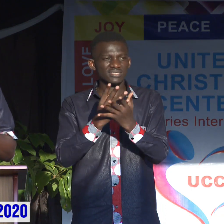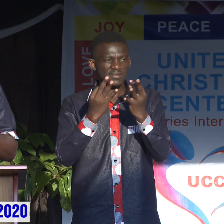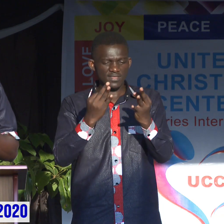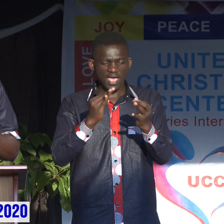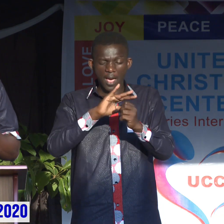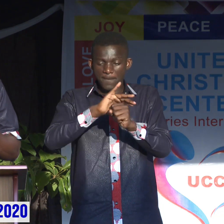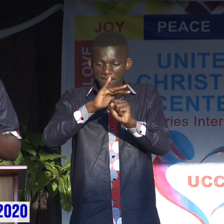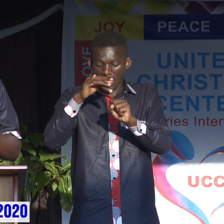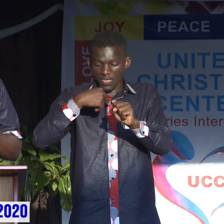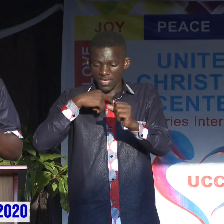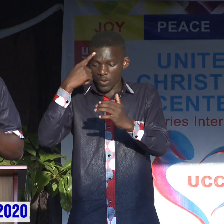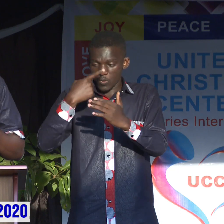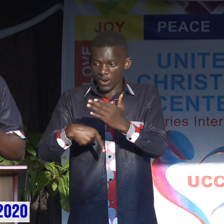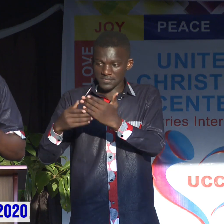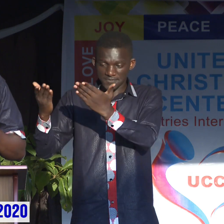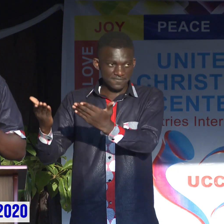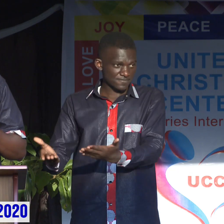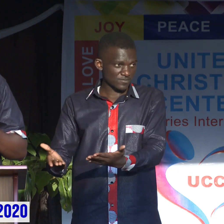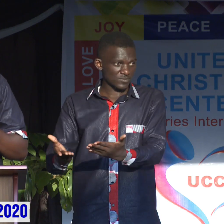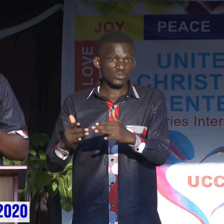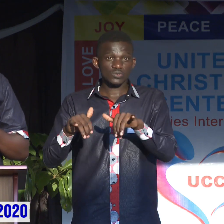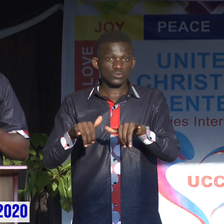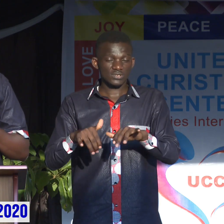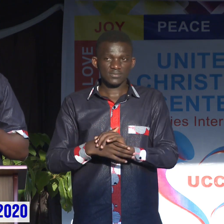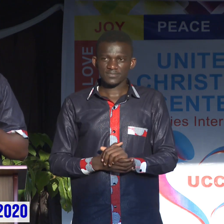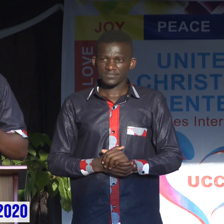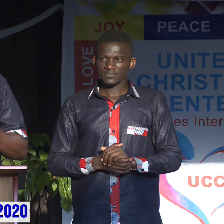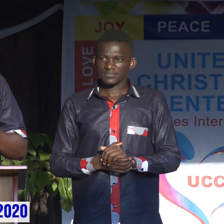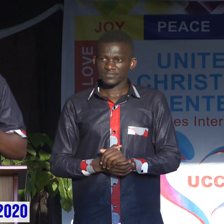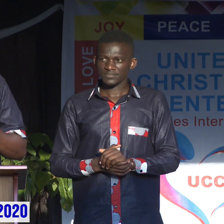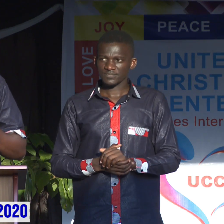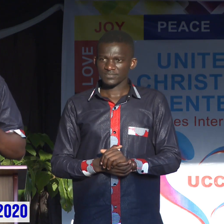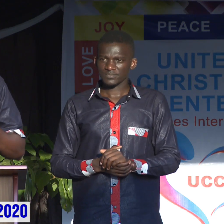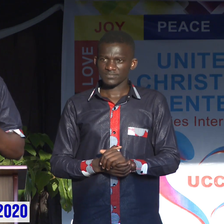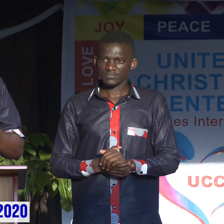is one of the things that have made me what I am today.